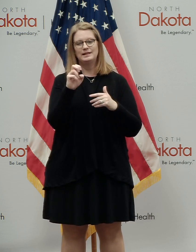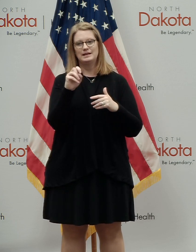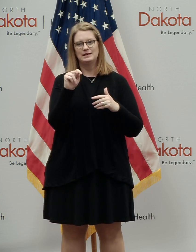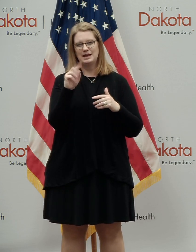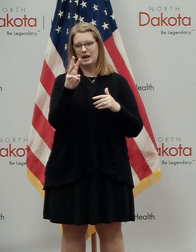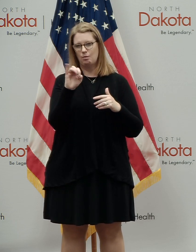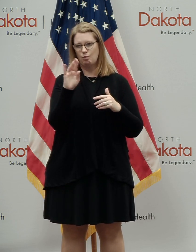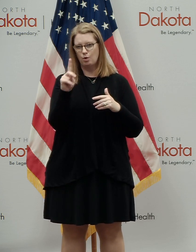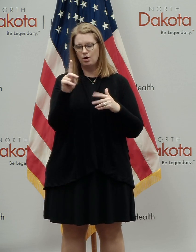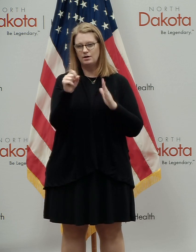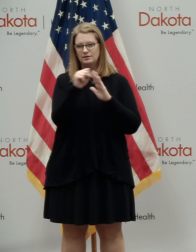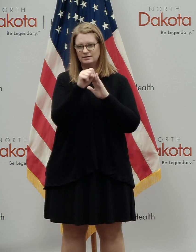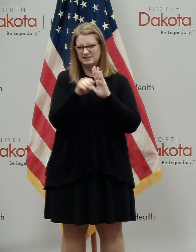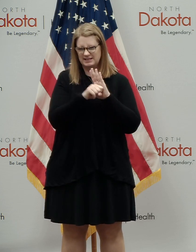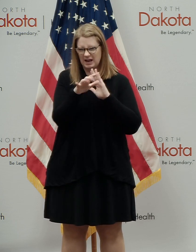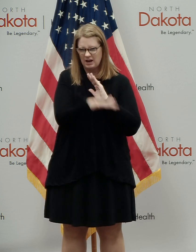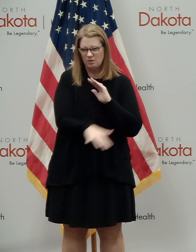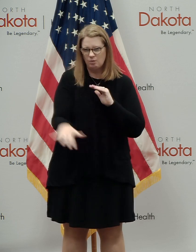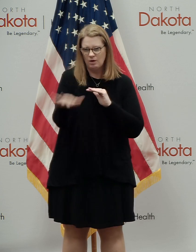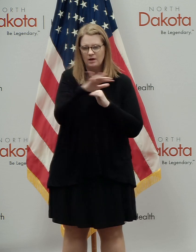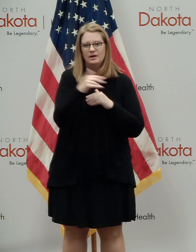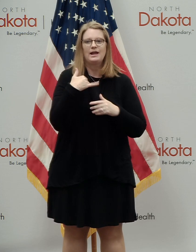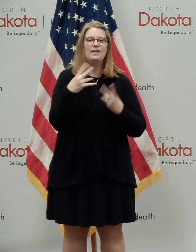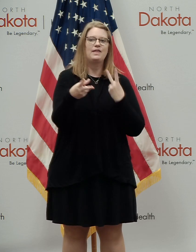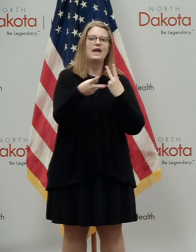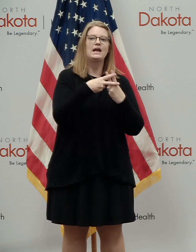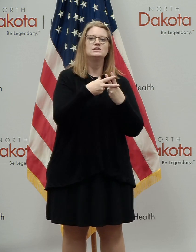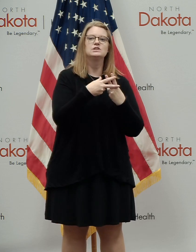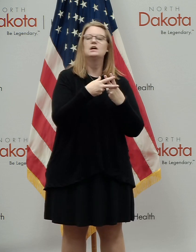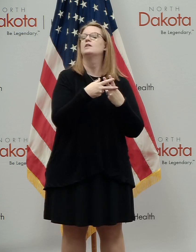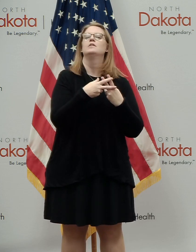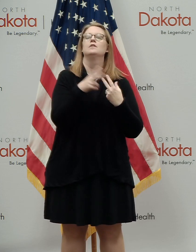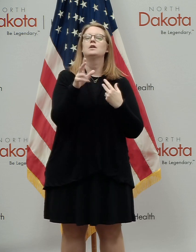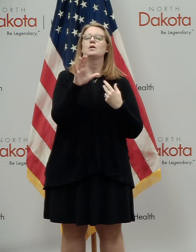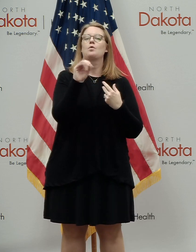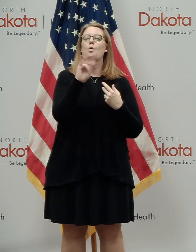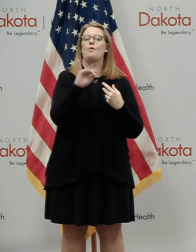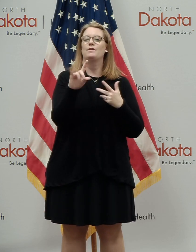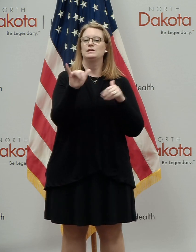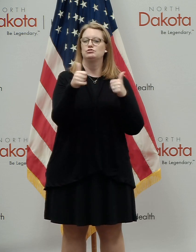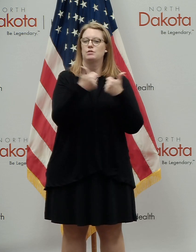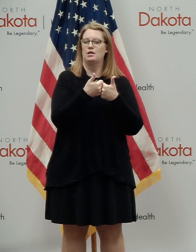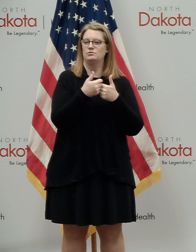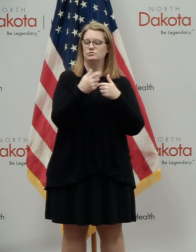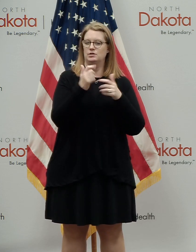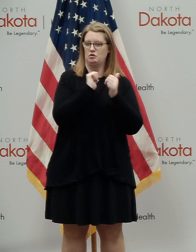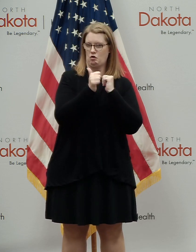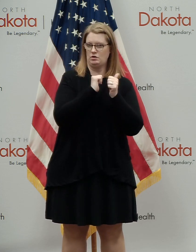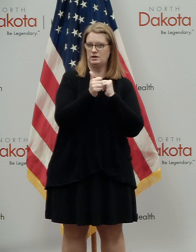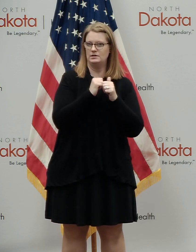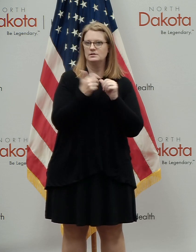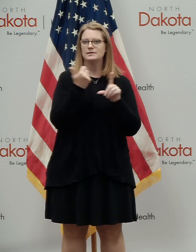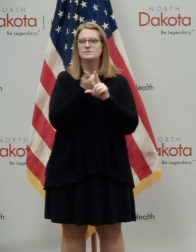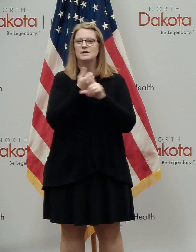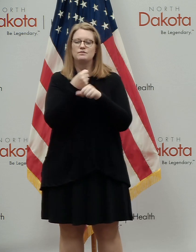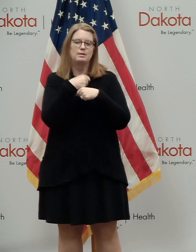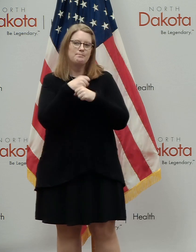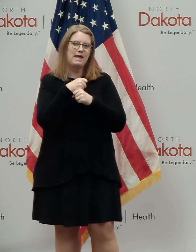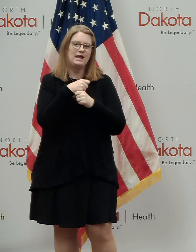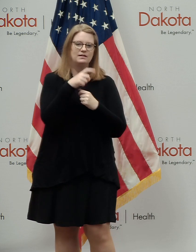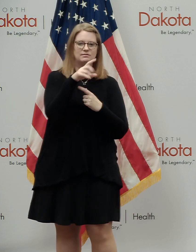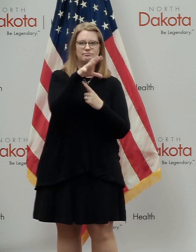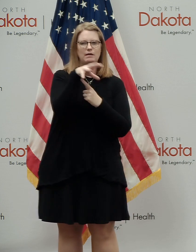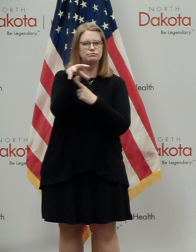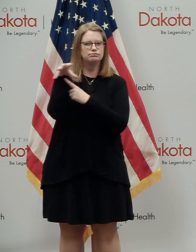11 universities, held the hashtag COVID Challenge Campus Video Contest, inviting students to produce and submit videos